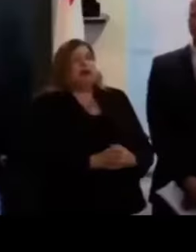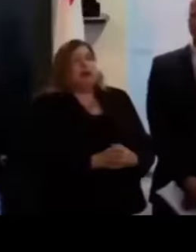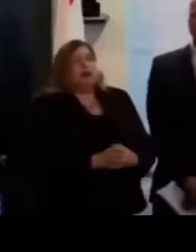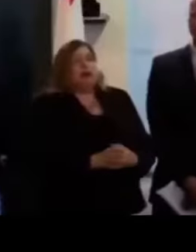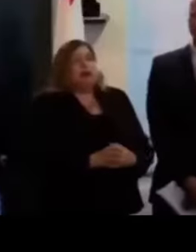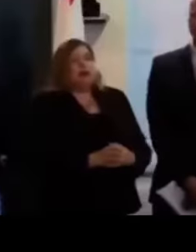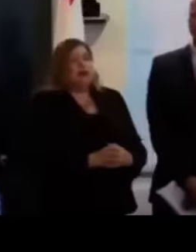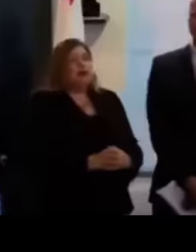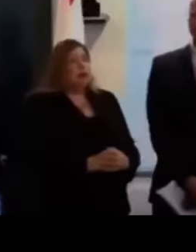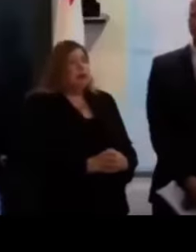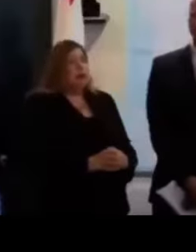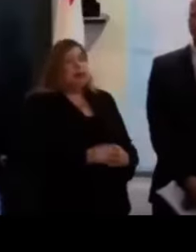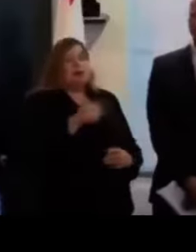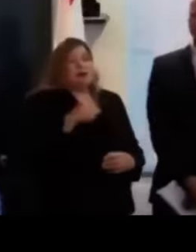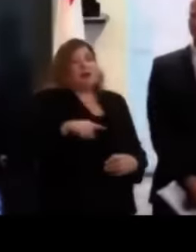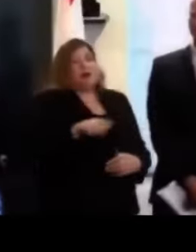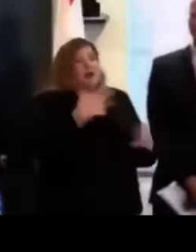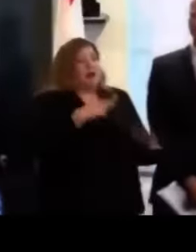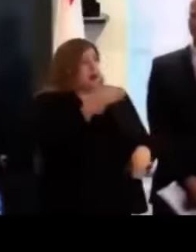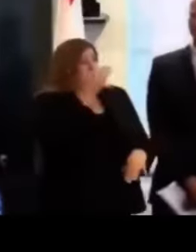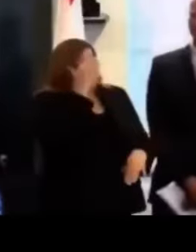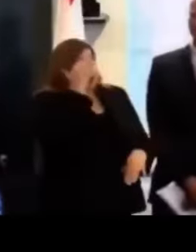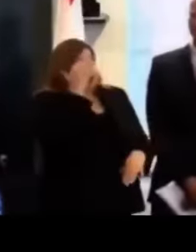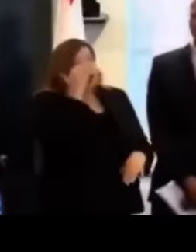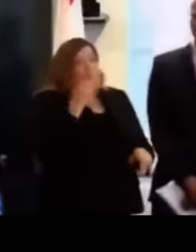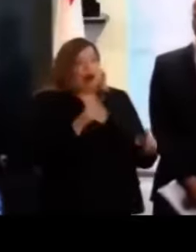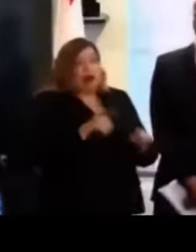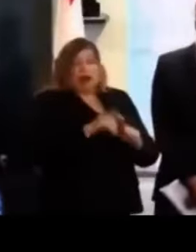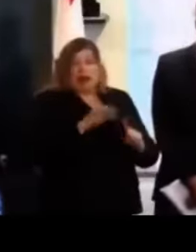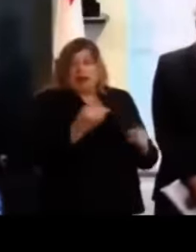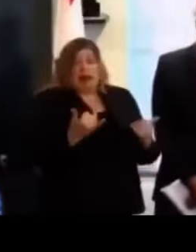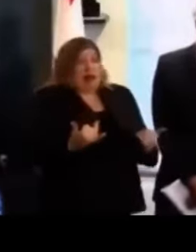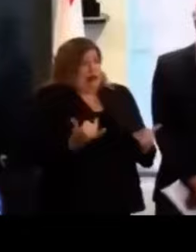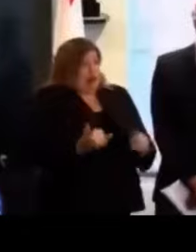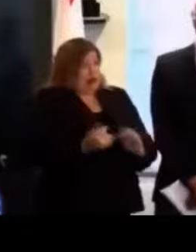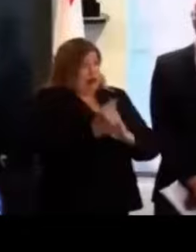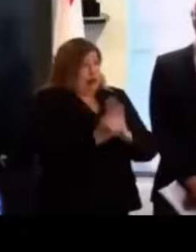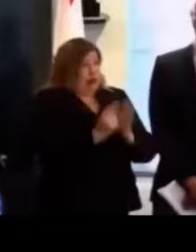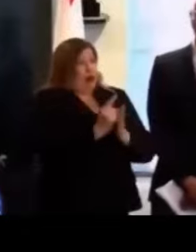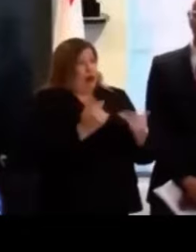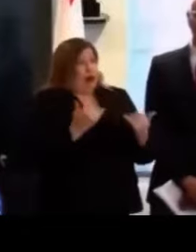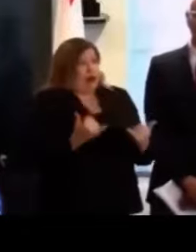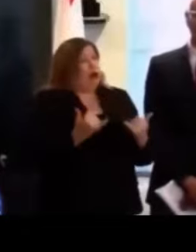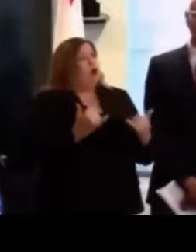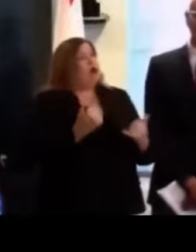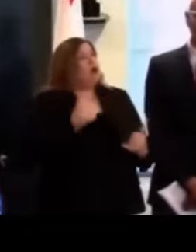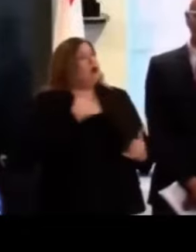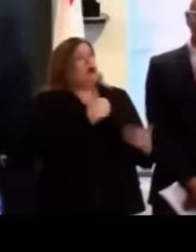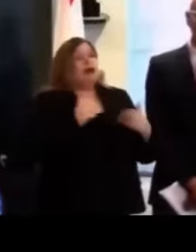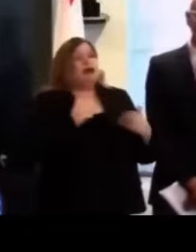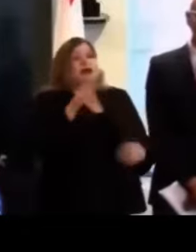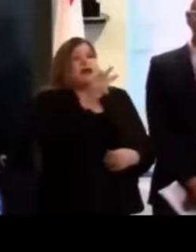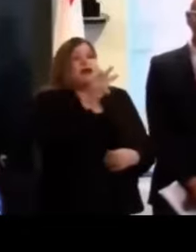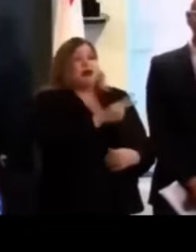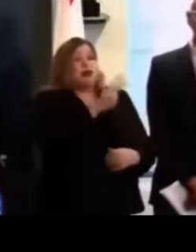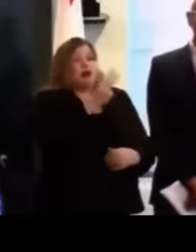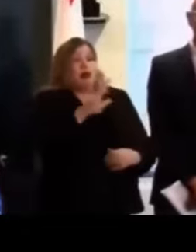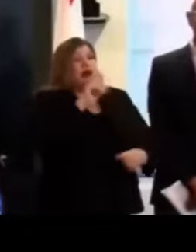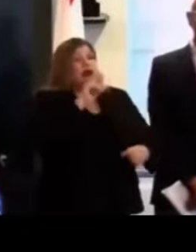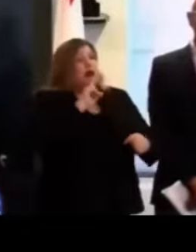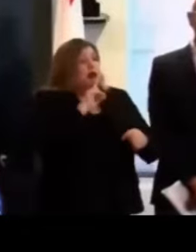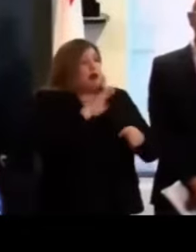They know, as of today, and I say as of today at this hour, we have